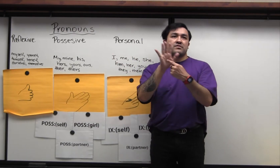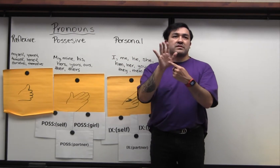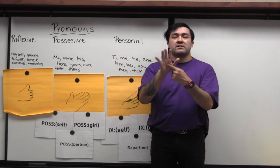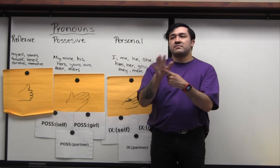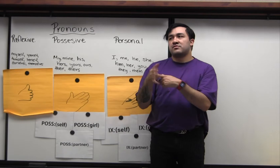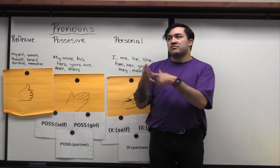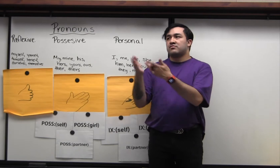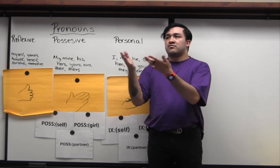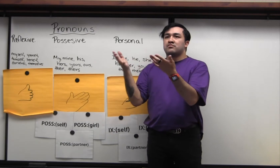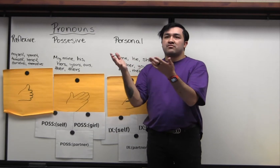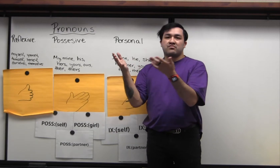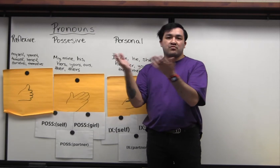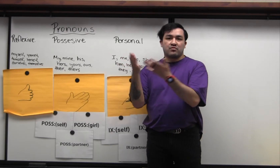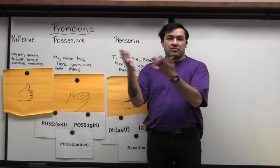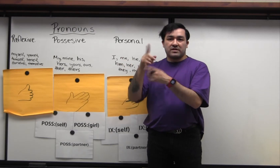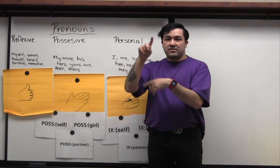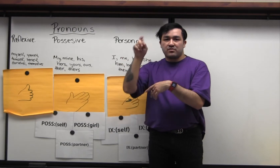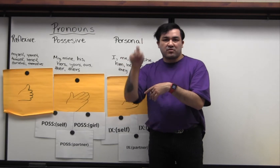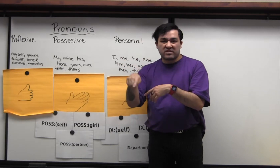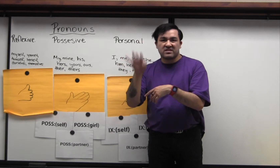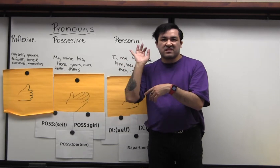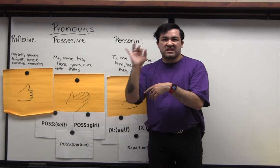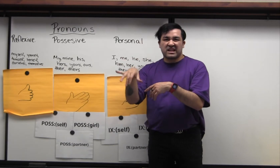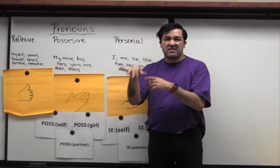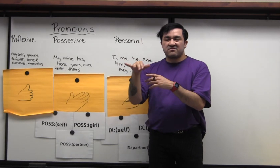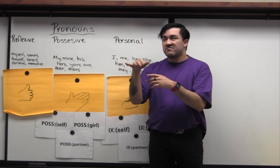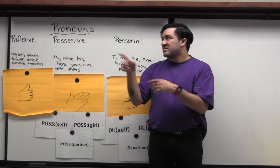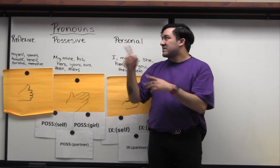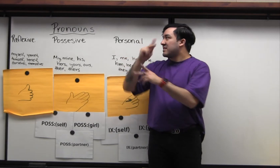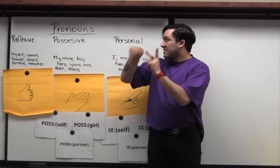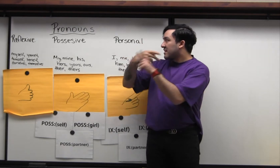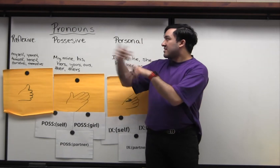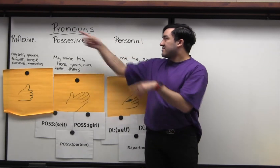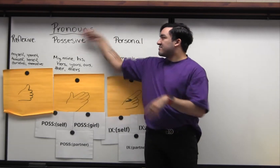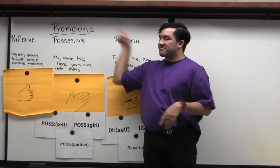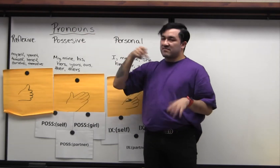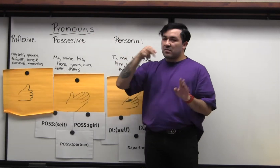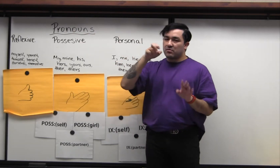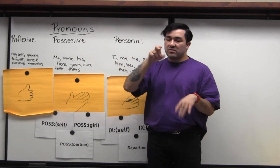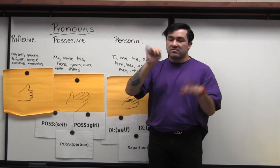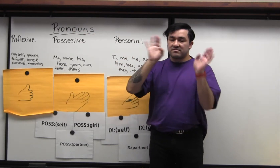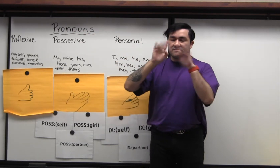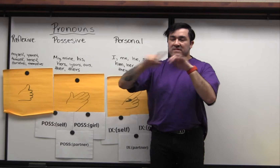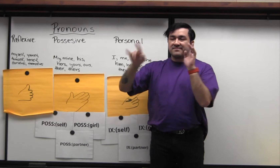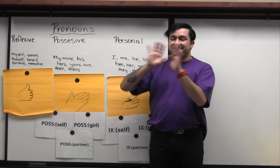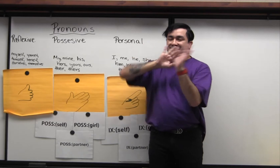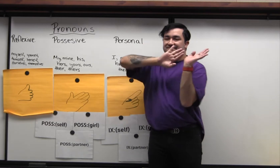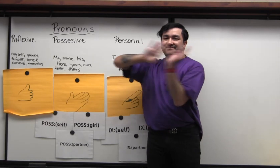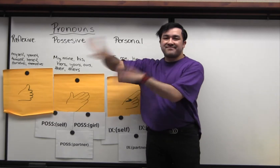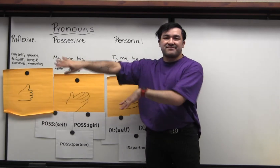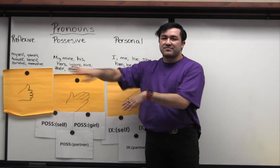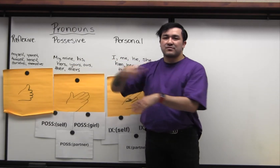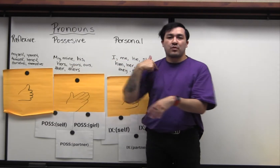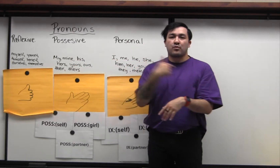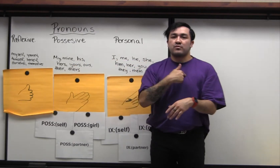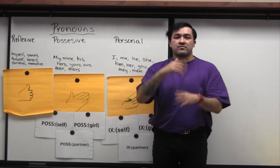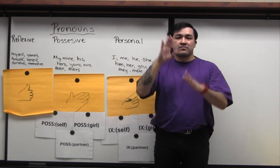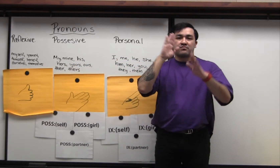of pronouns. For example, we can talk about pronouns that technically are related to the WH questions and all those, but that's not the